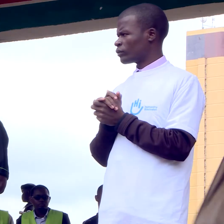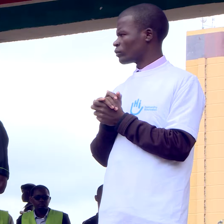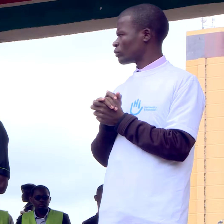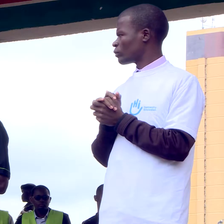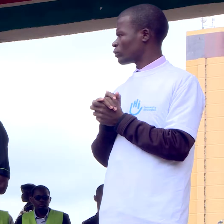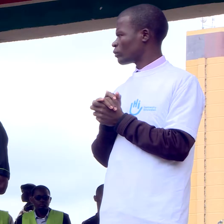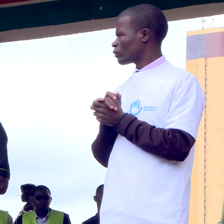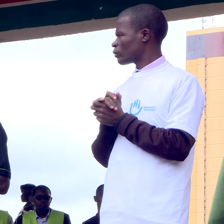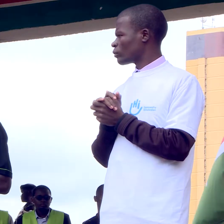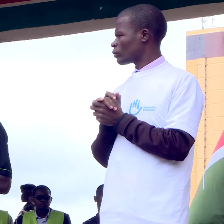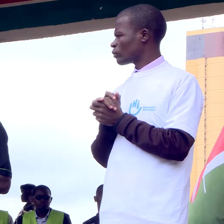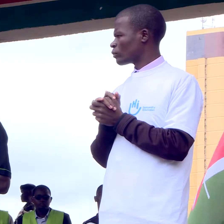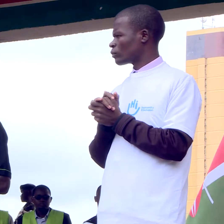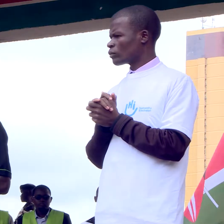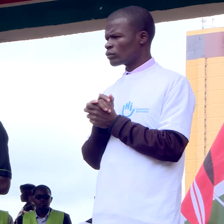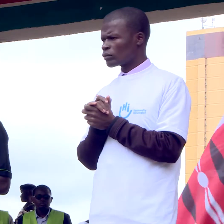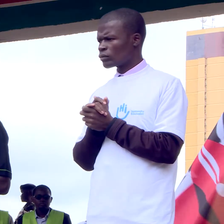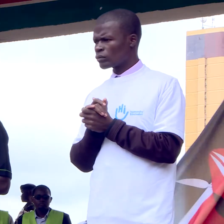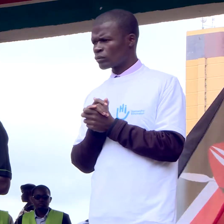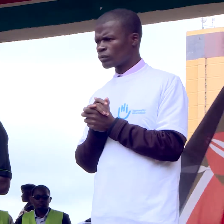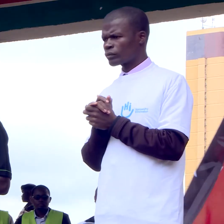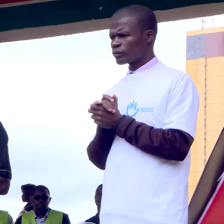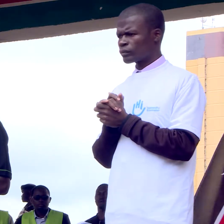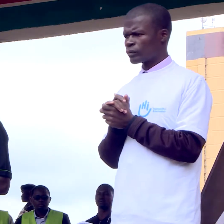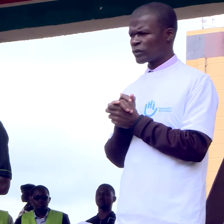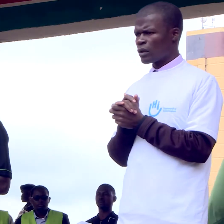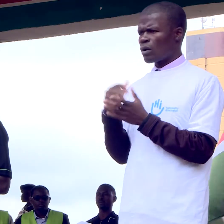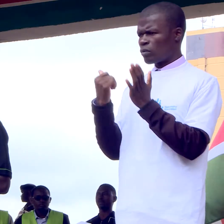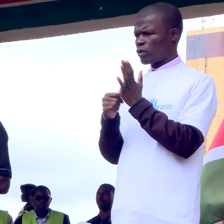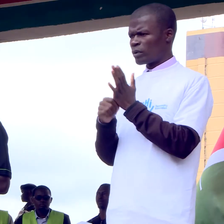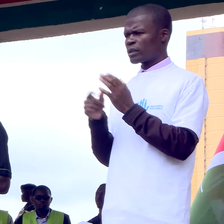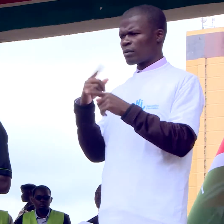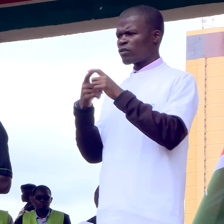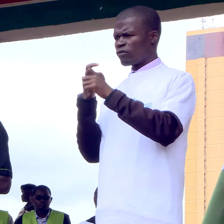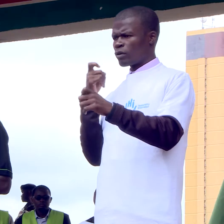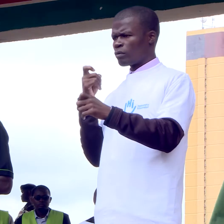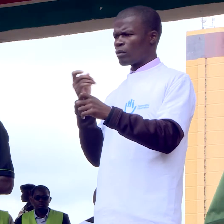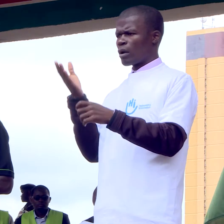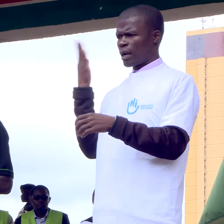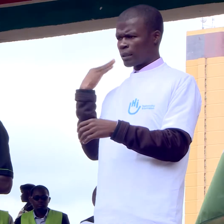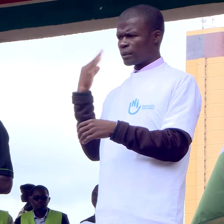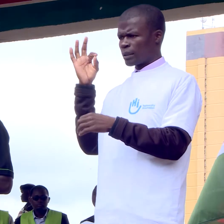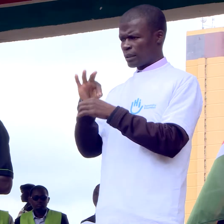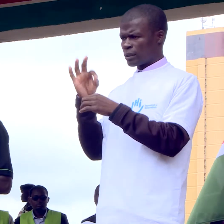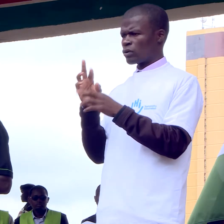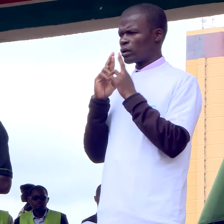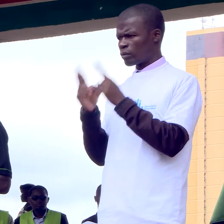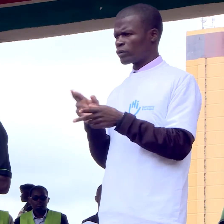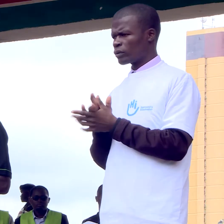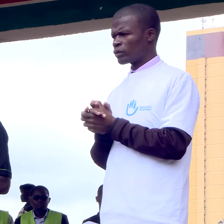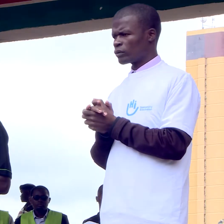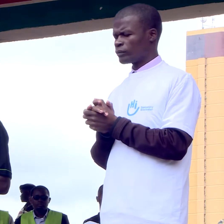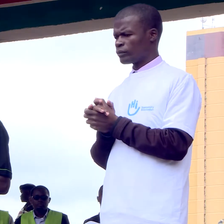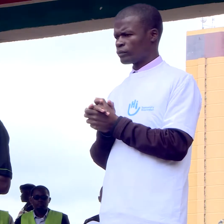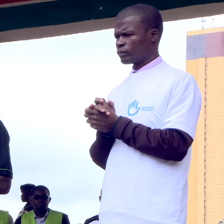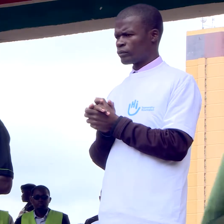and recommendations arising from the post-election evaluation report, as well as demystifying the